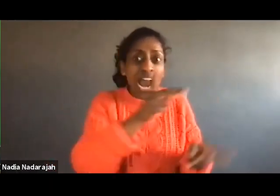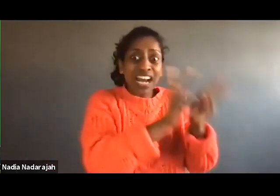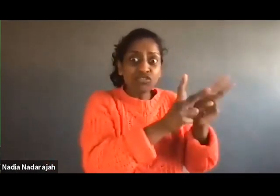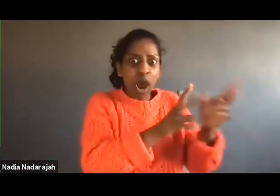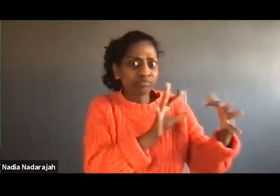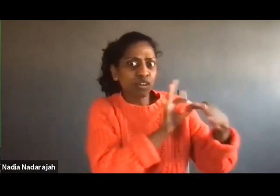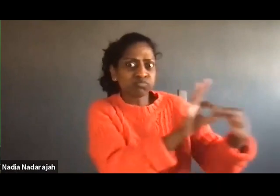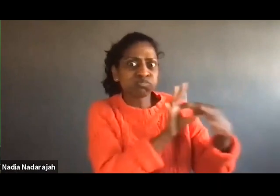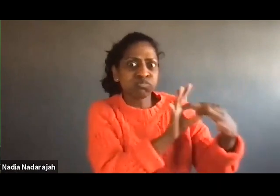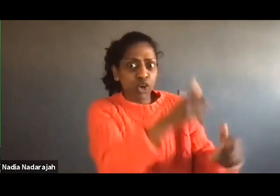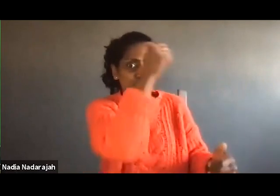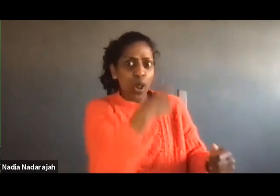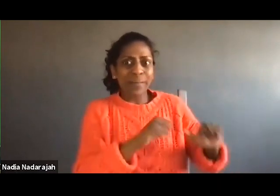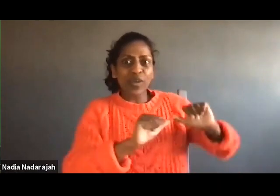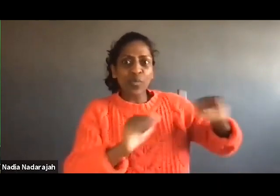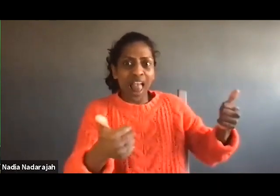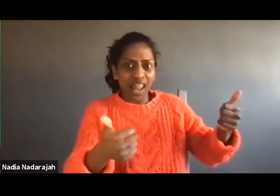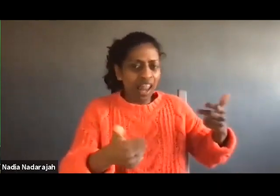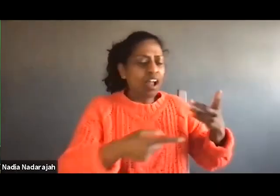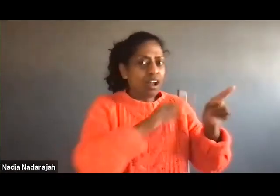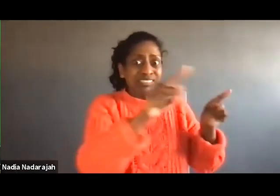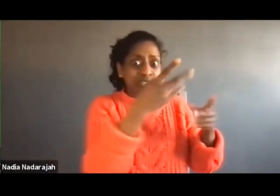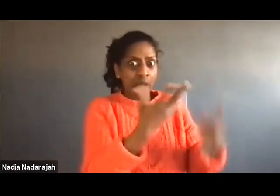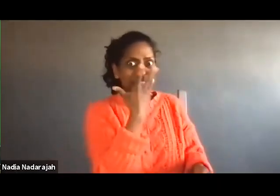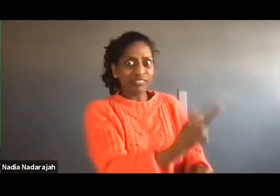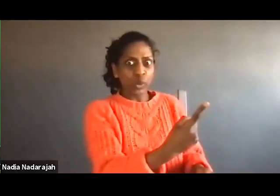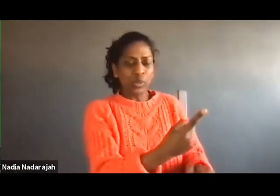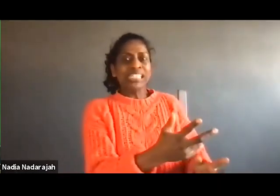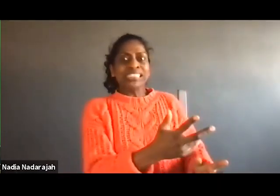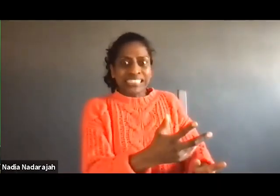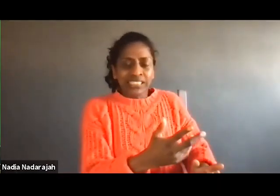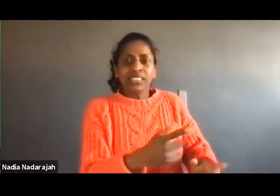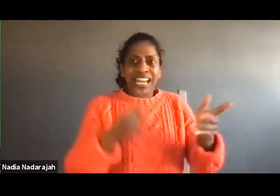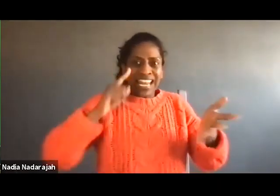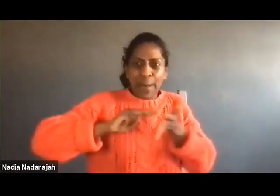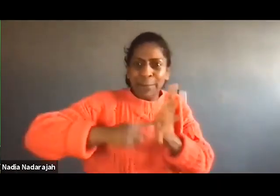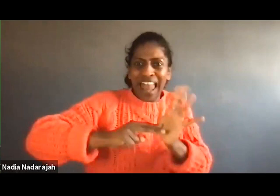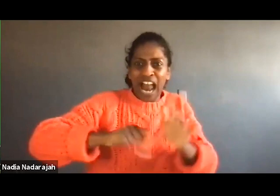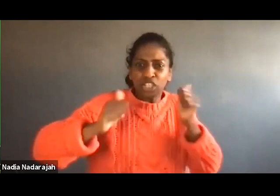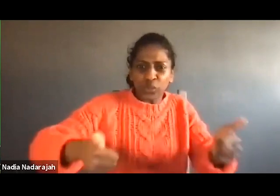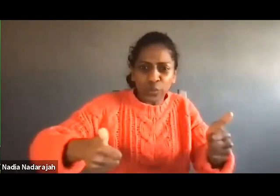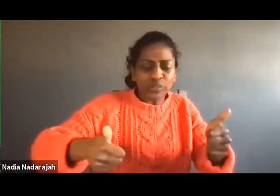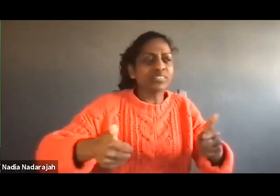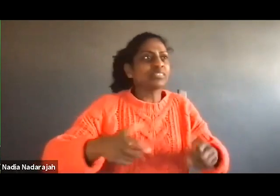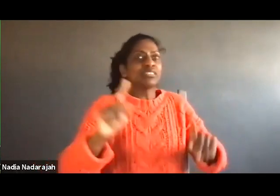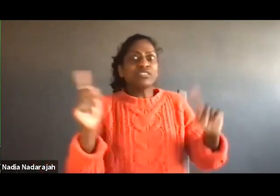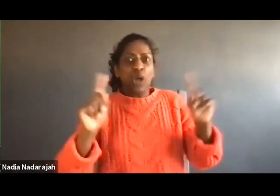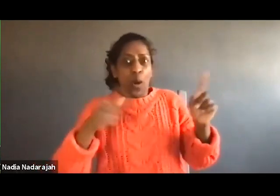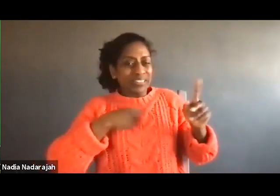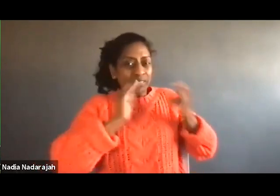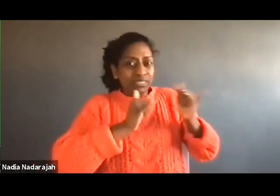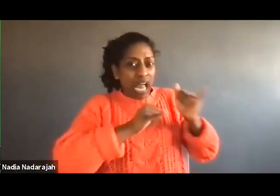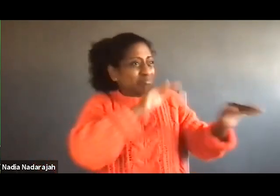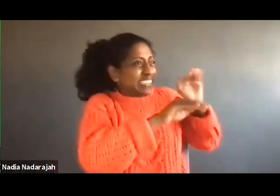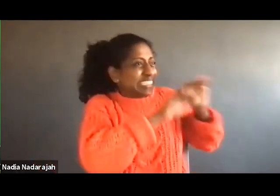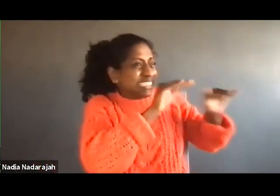but booking comm support can be really challenging. So it's important to have a good working relationship for me with interpreters that I know really, really well, rather